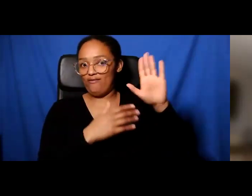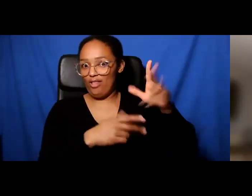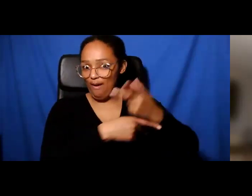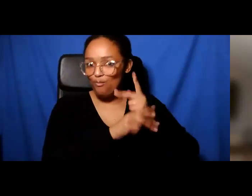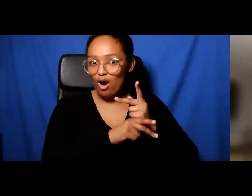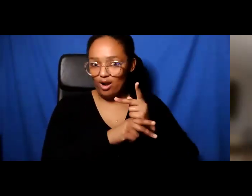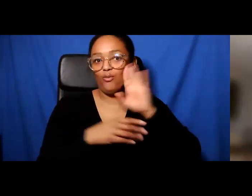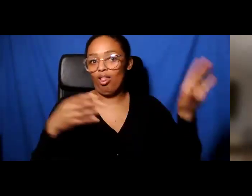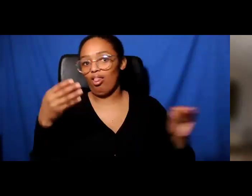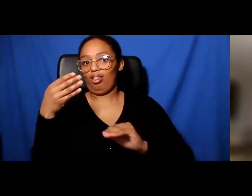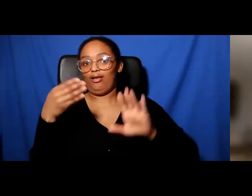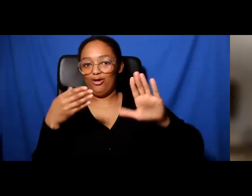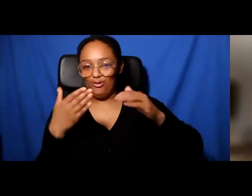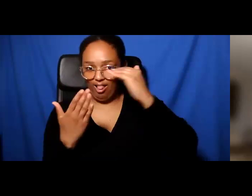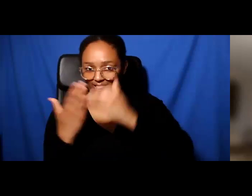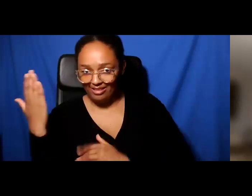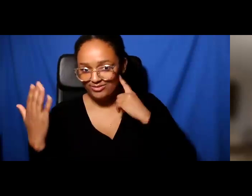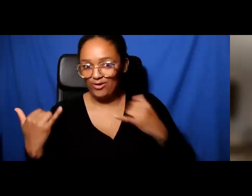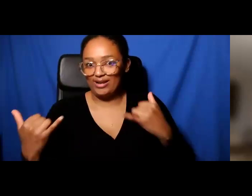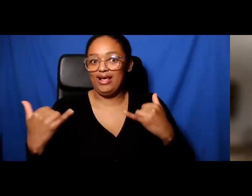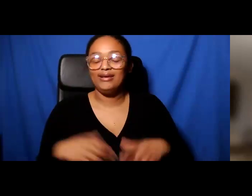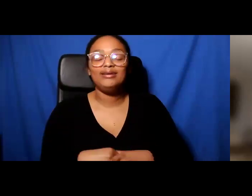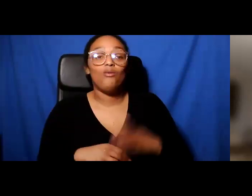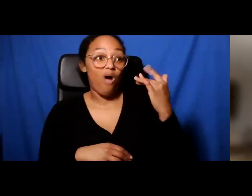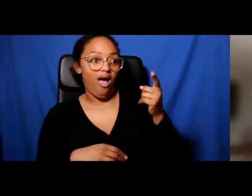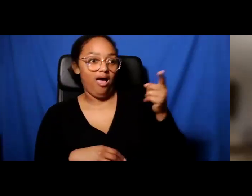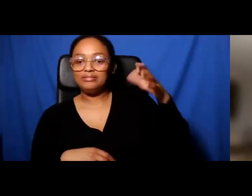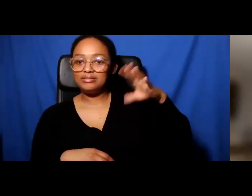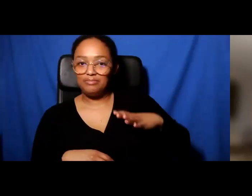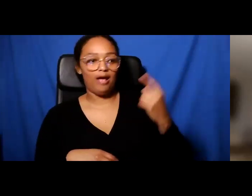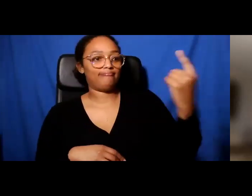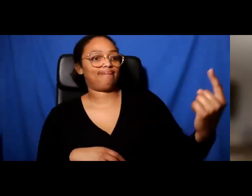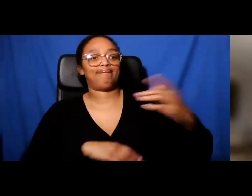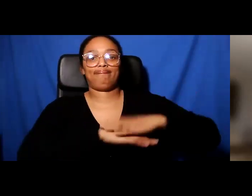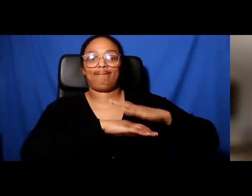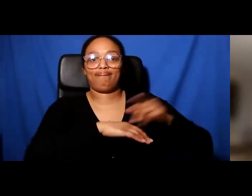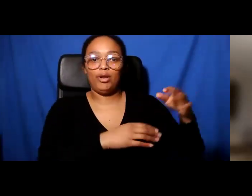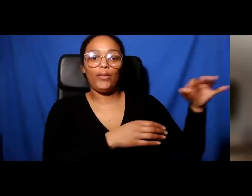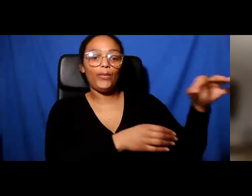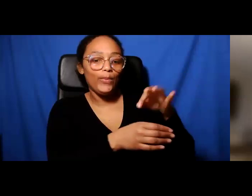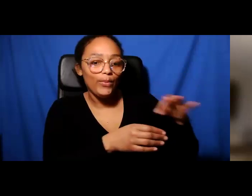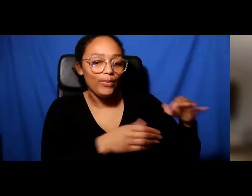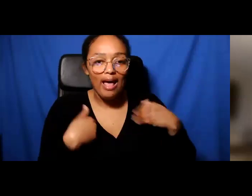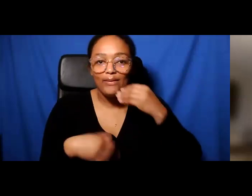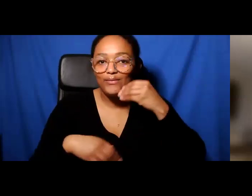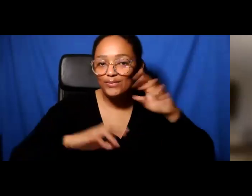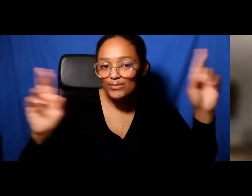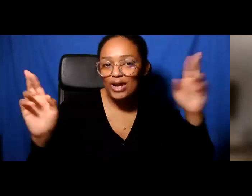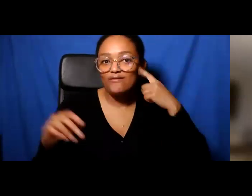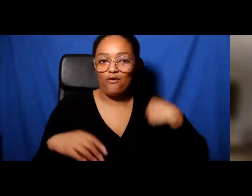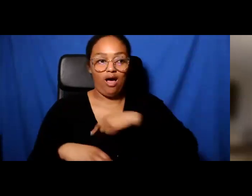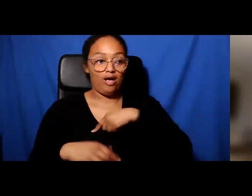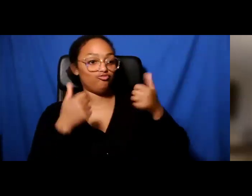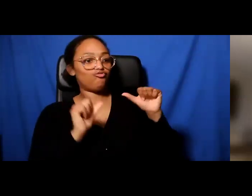of smoked sausages because this old man at the counter gave you an experience to make you believe that